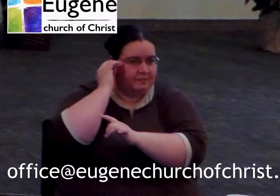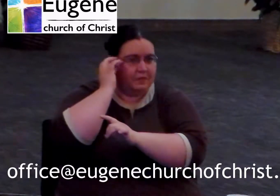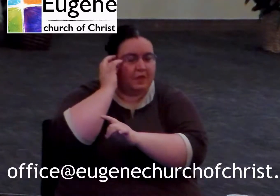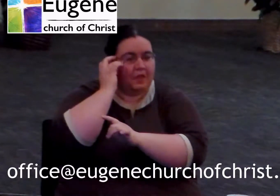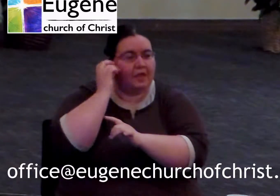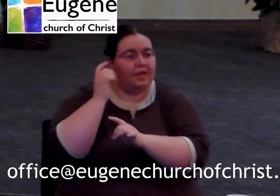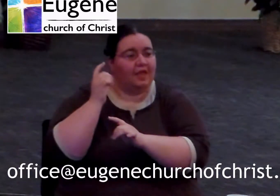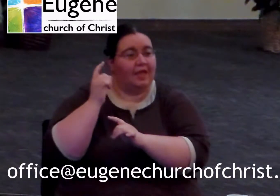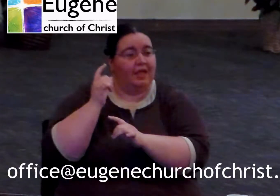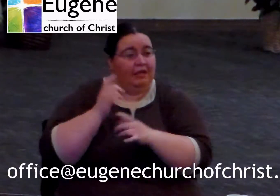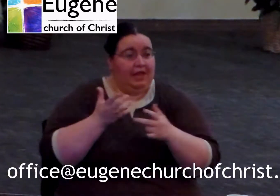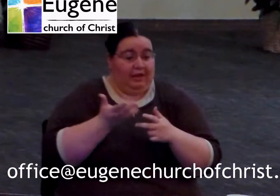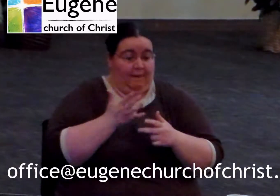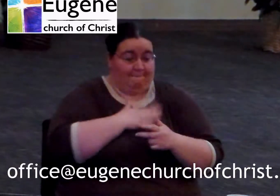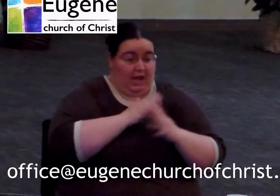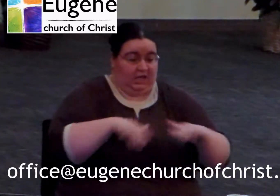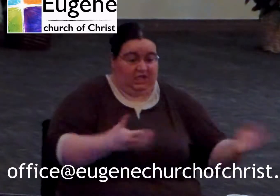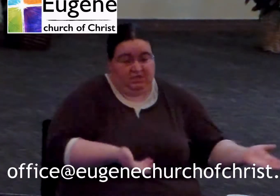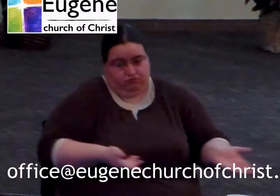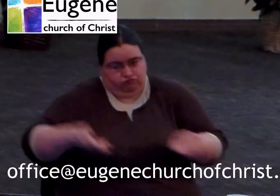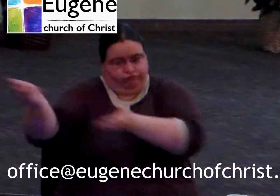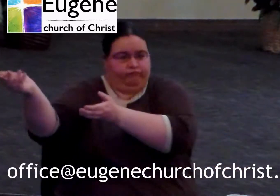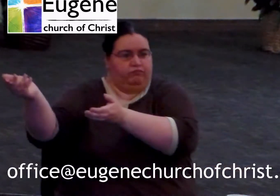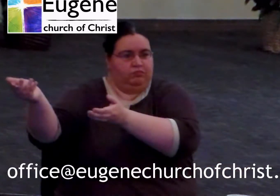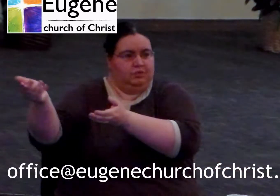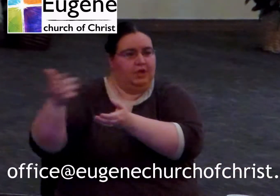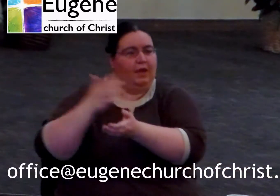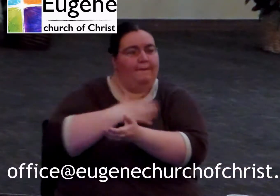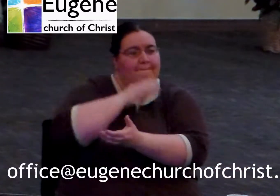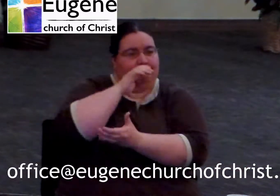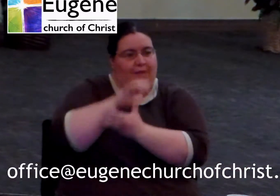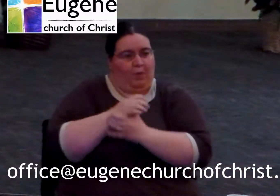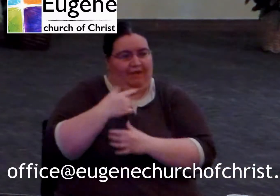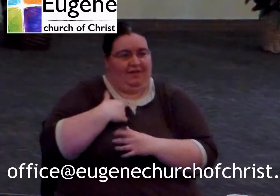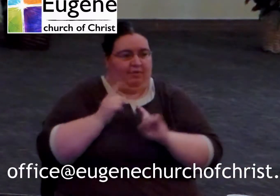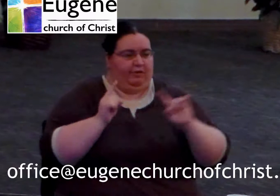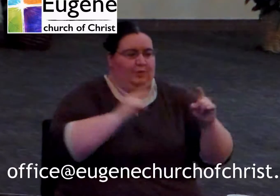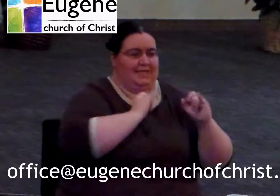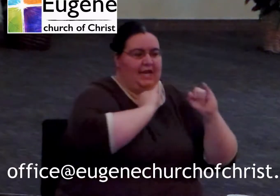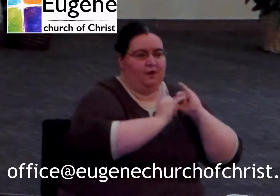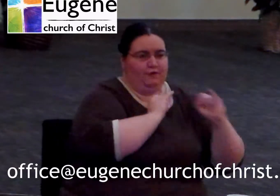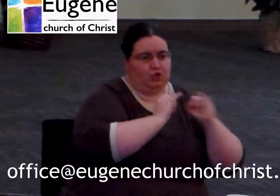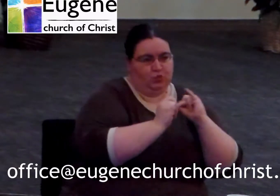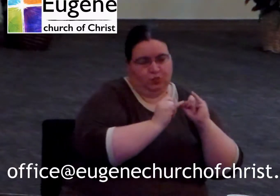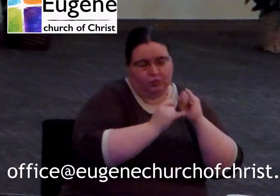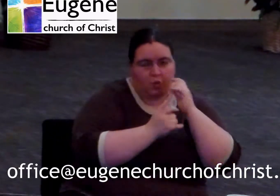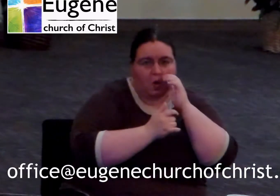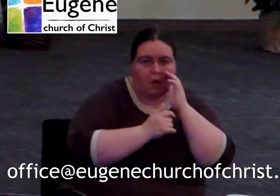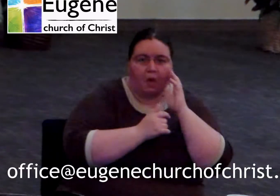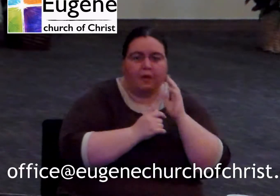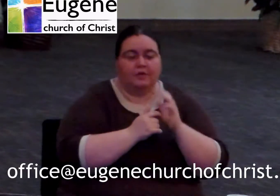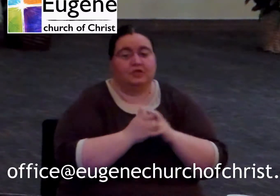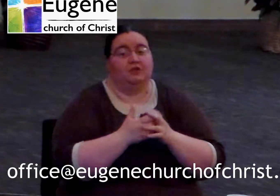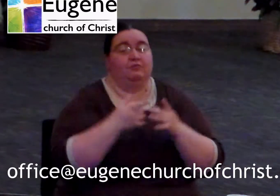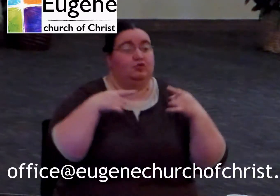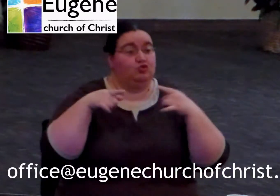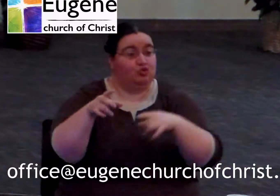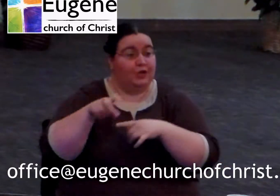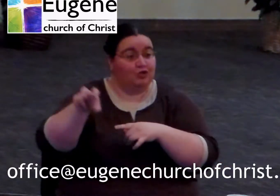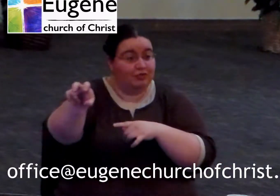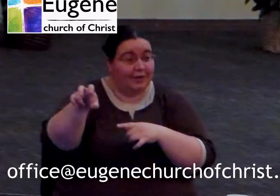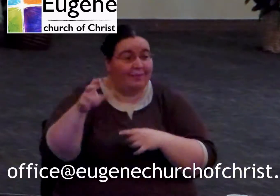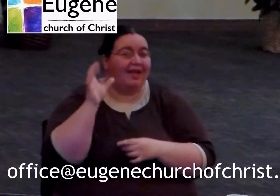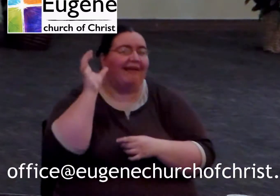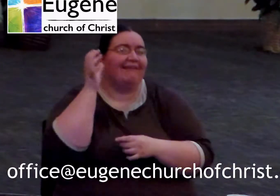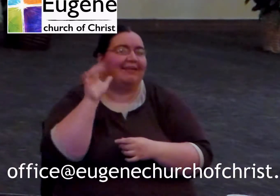wants to sing some songs, but she is just about done with the day. And my middle son is never done with a day and